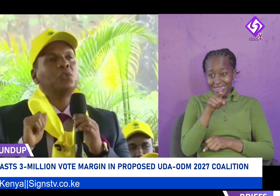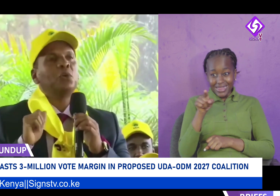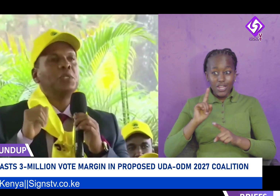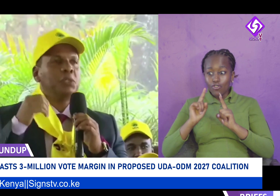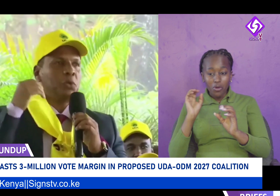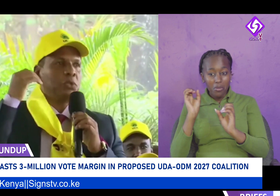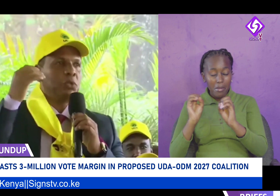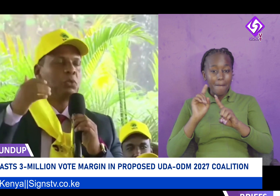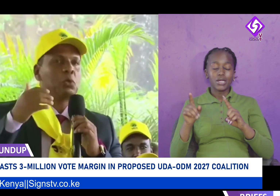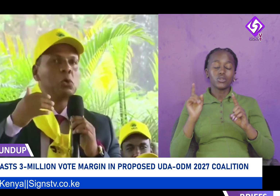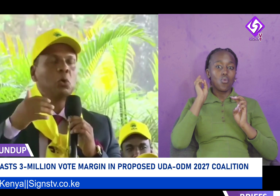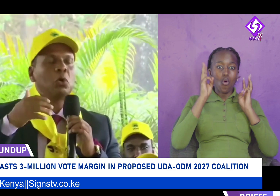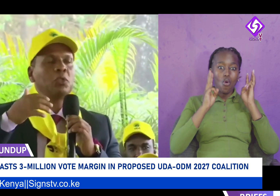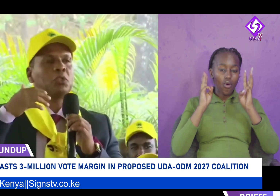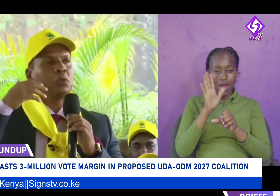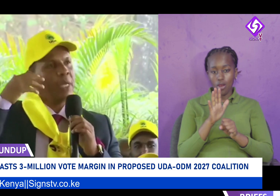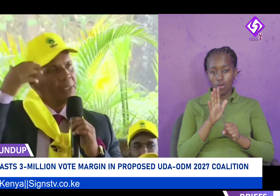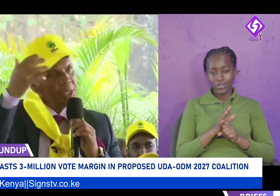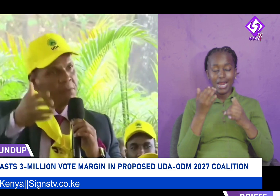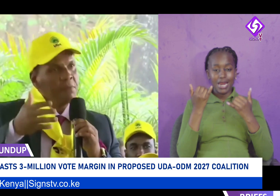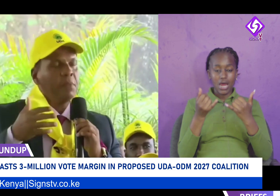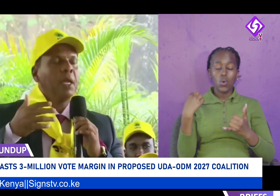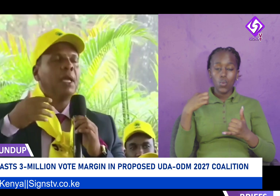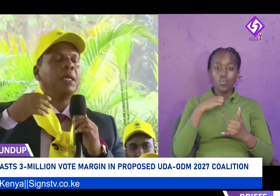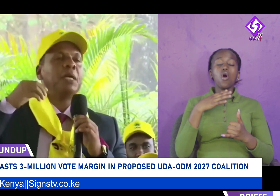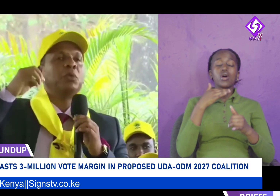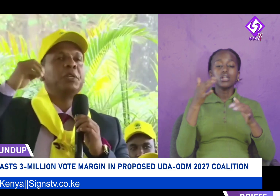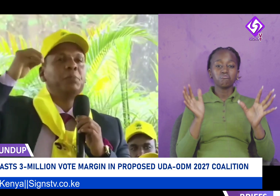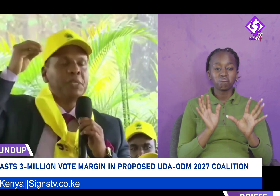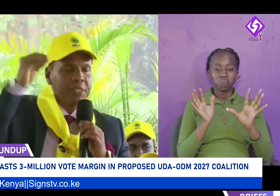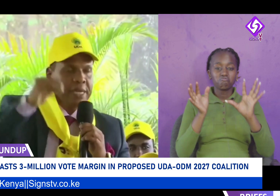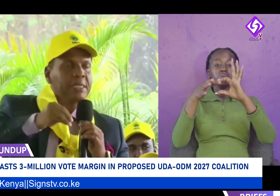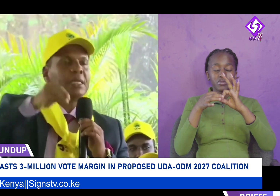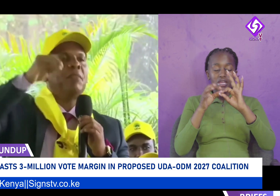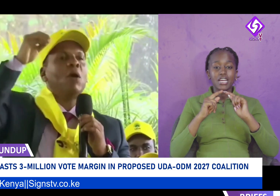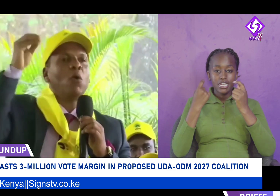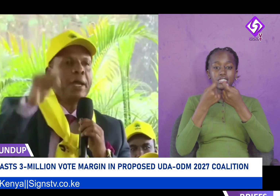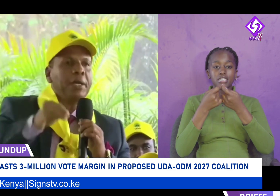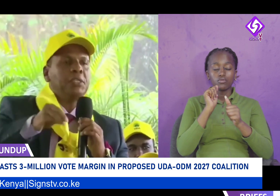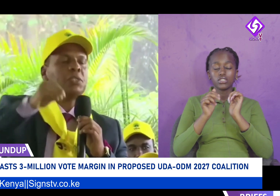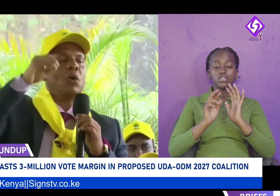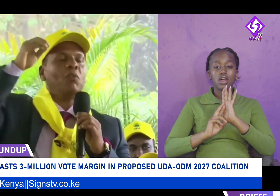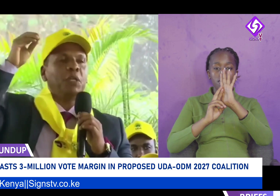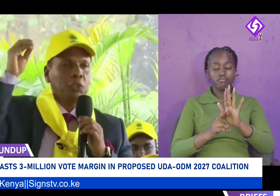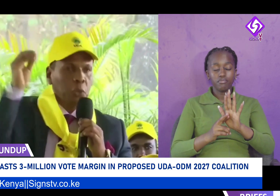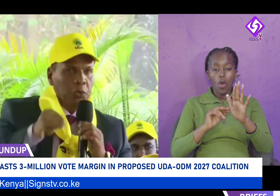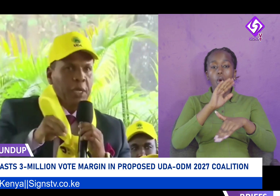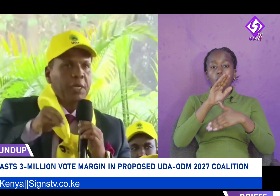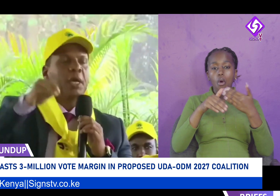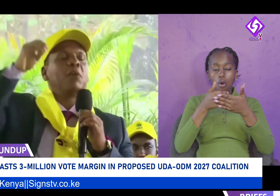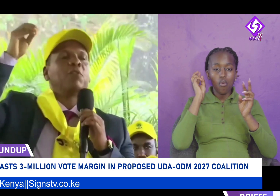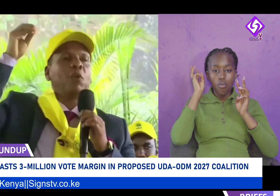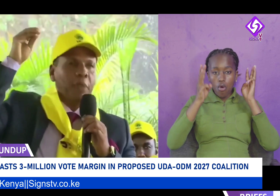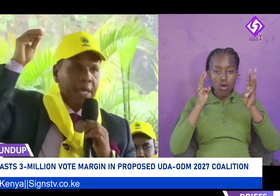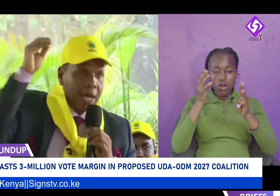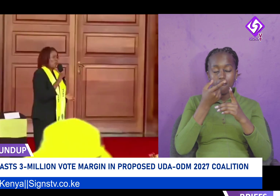just want you to constitute a team that will represent the worries of the children from the house.